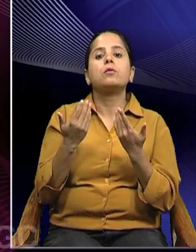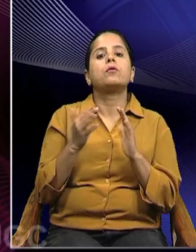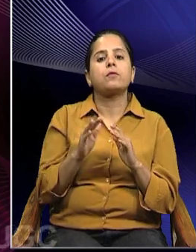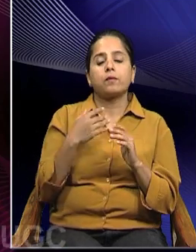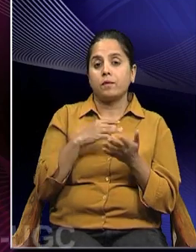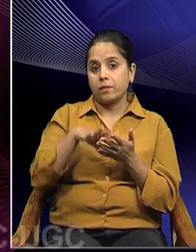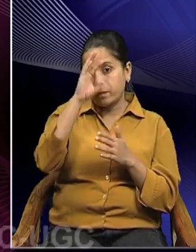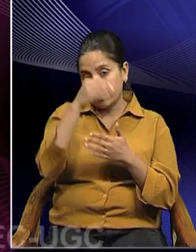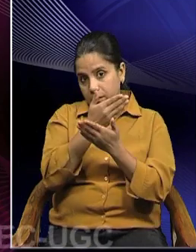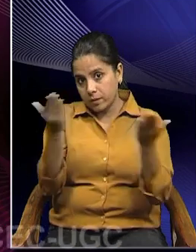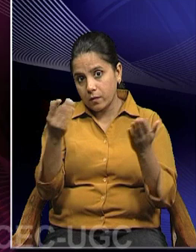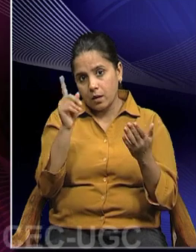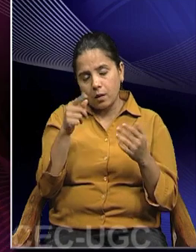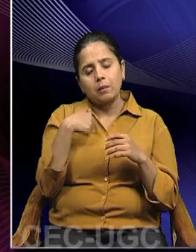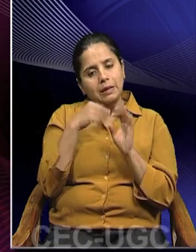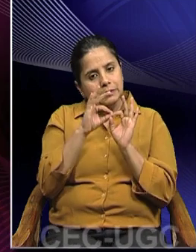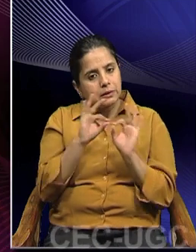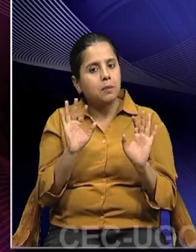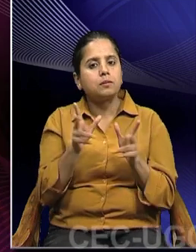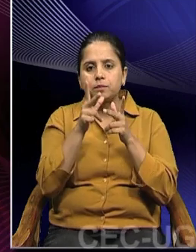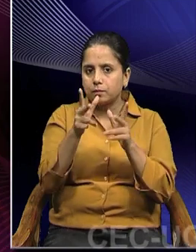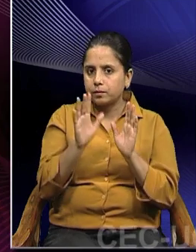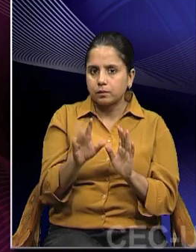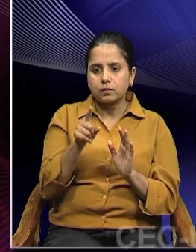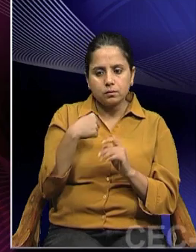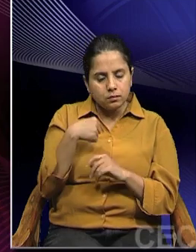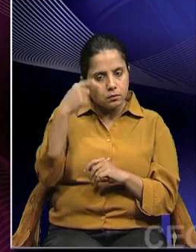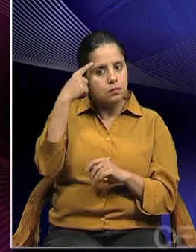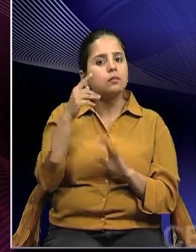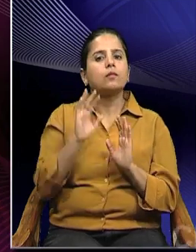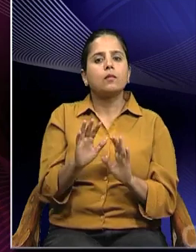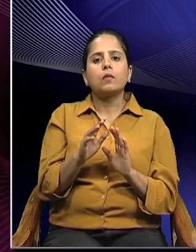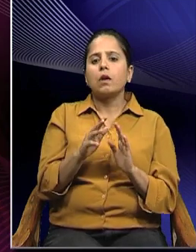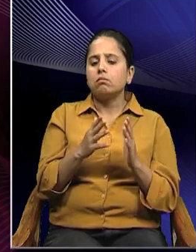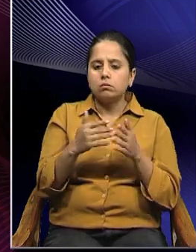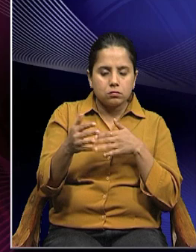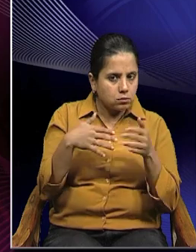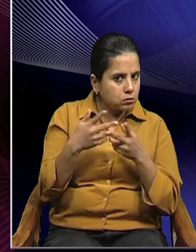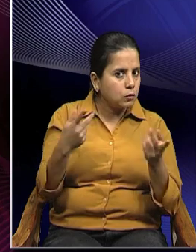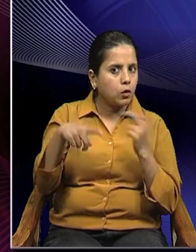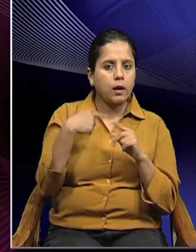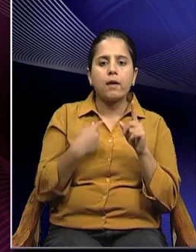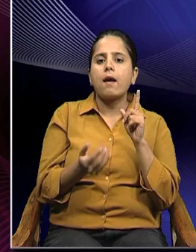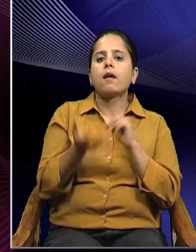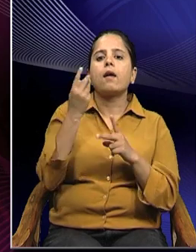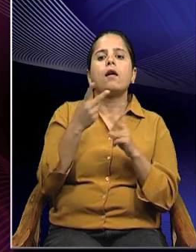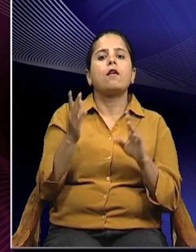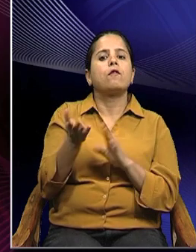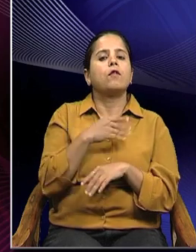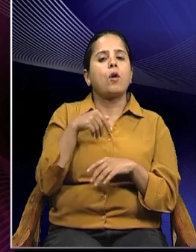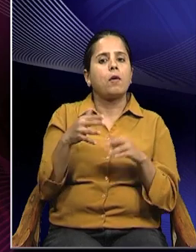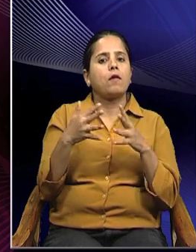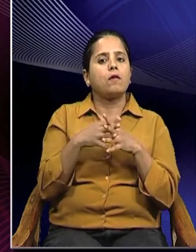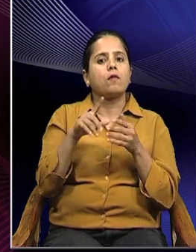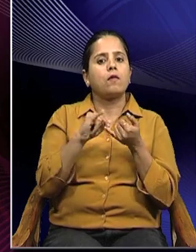dear learners, we have to simply realize that whatever we are getting from Western